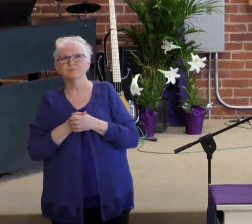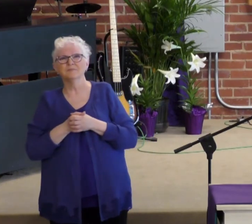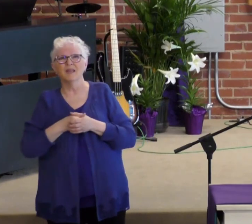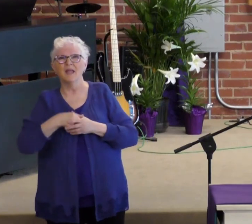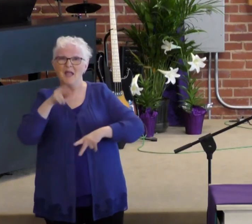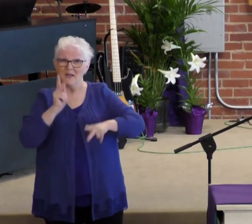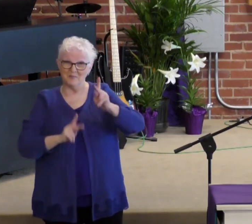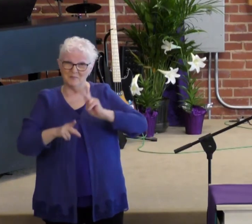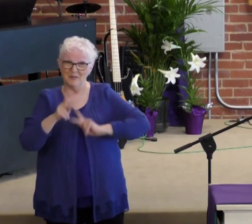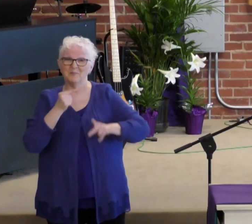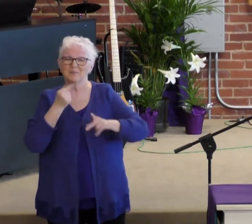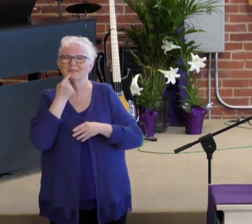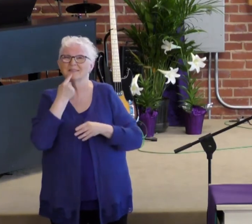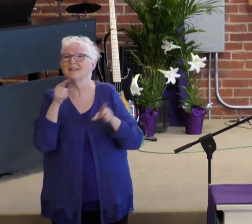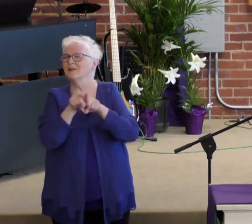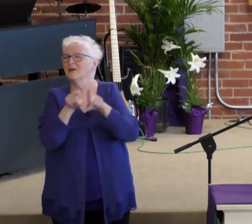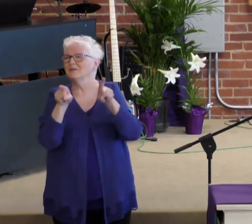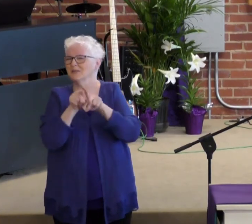"And also with you."